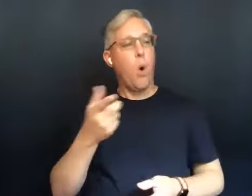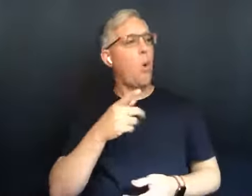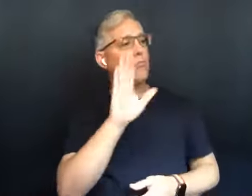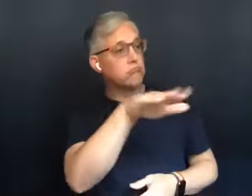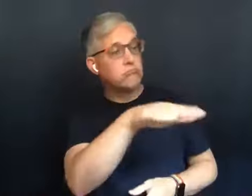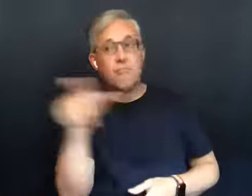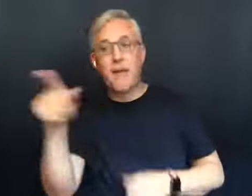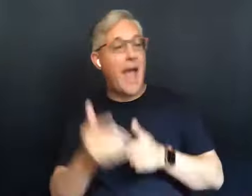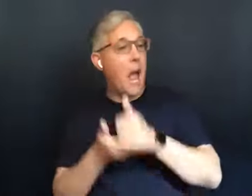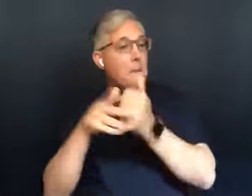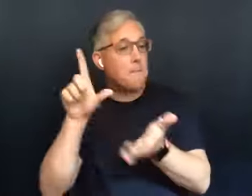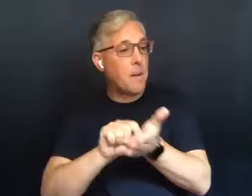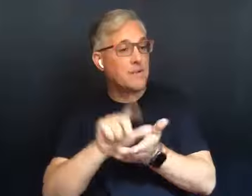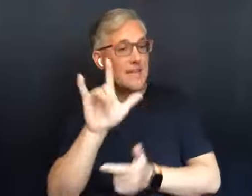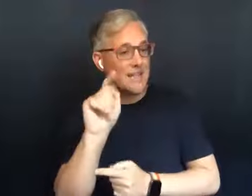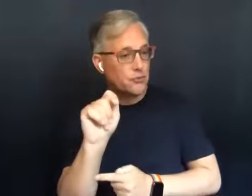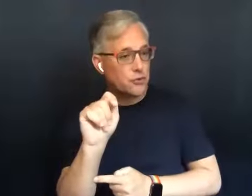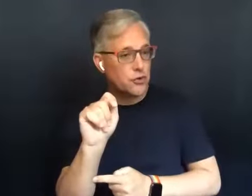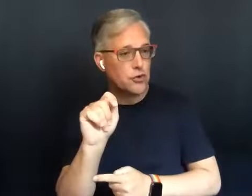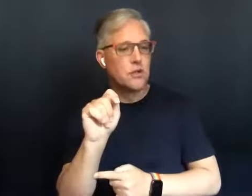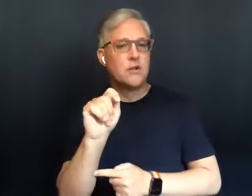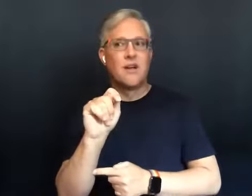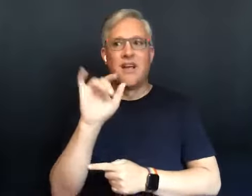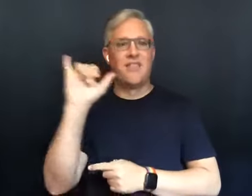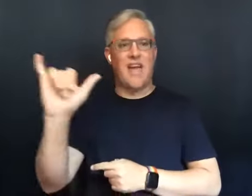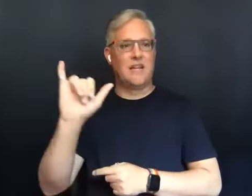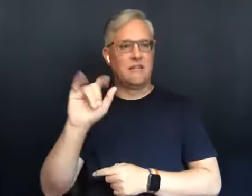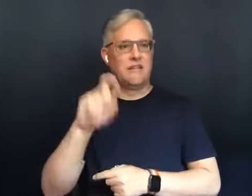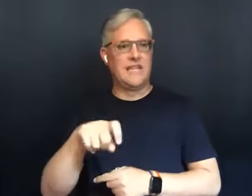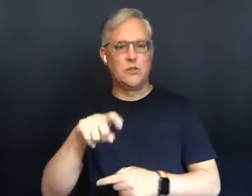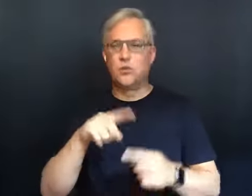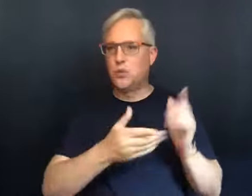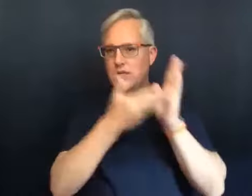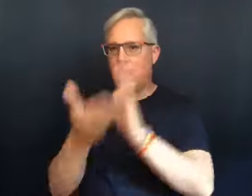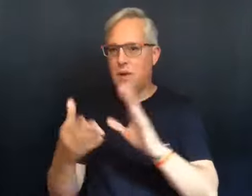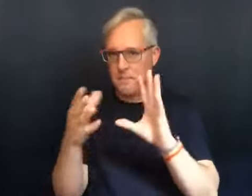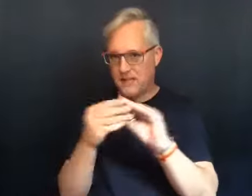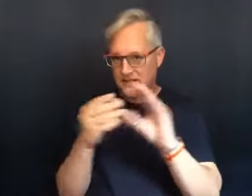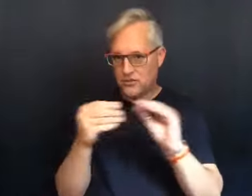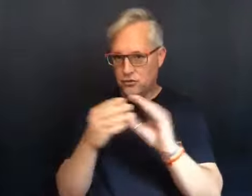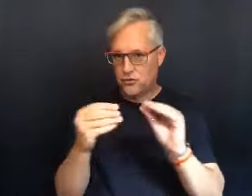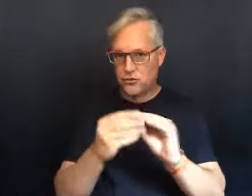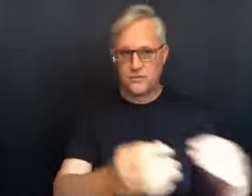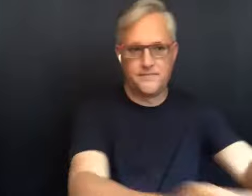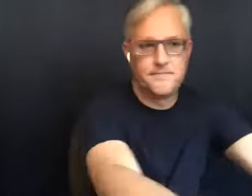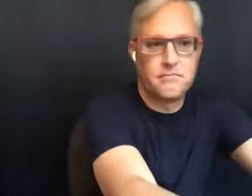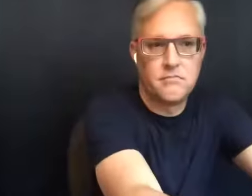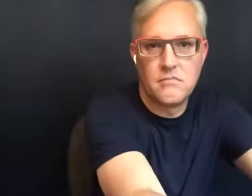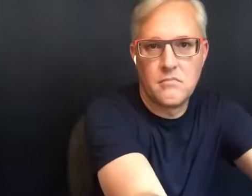general service do? And we might say, well, they help publish the literature and provide the literature that your group needs to